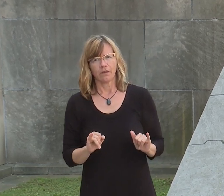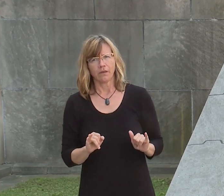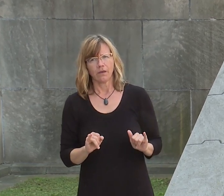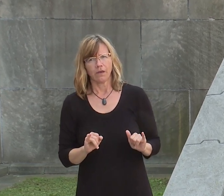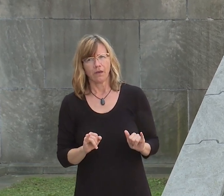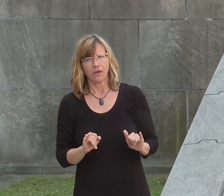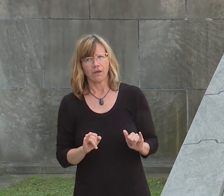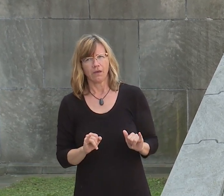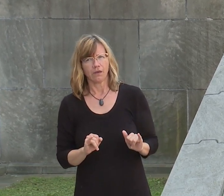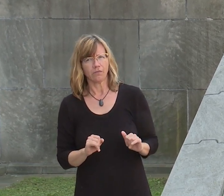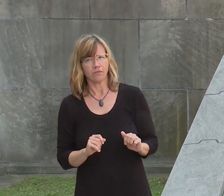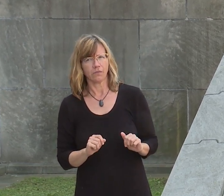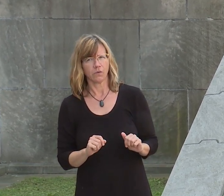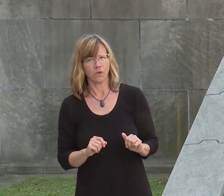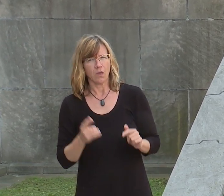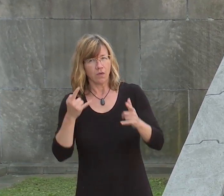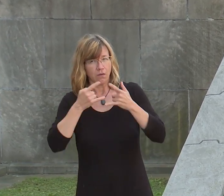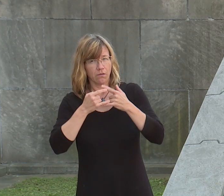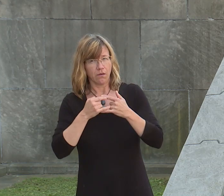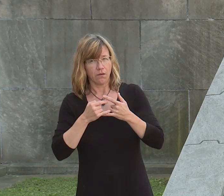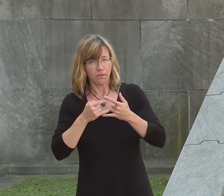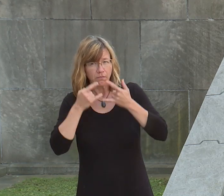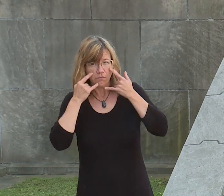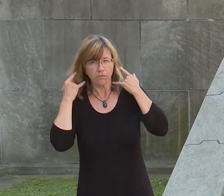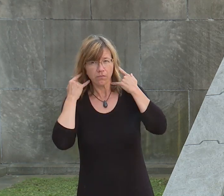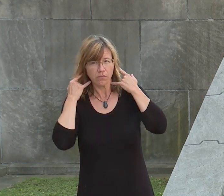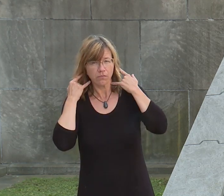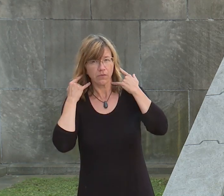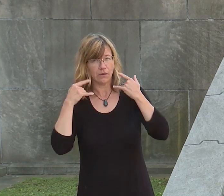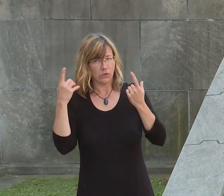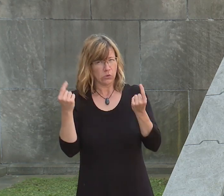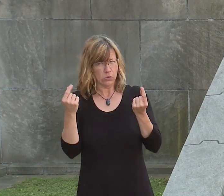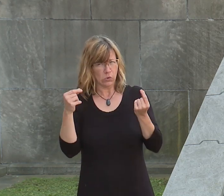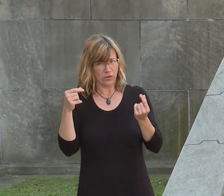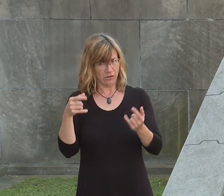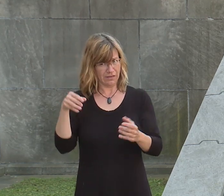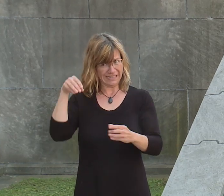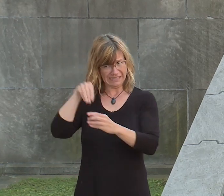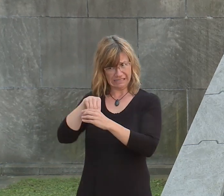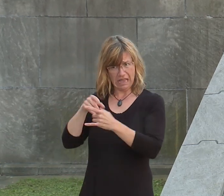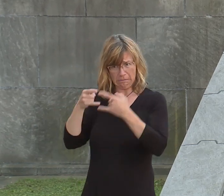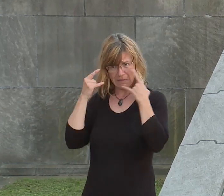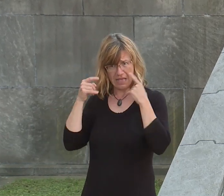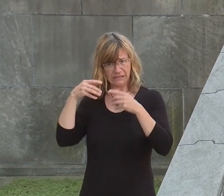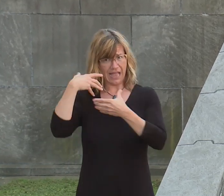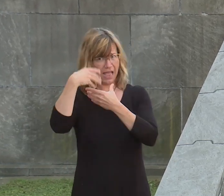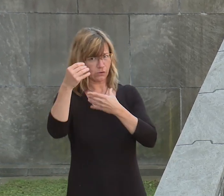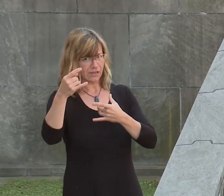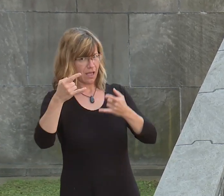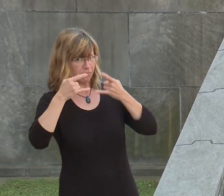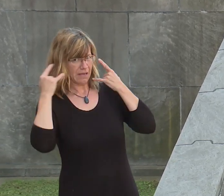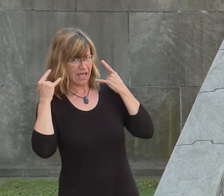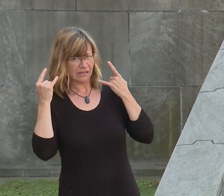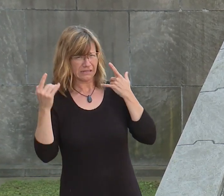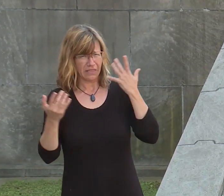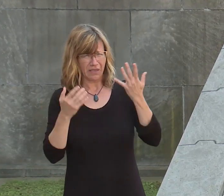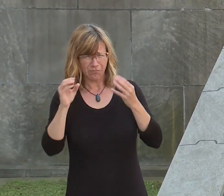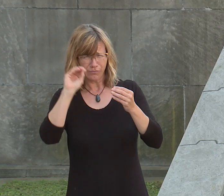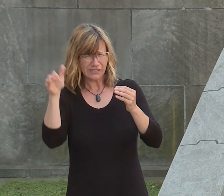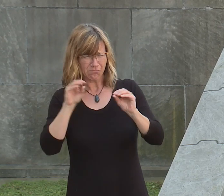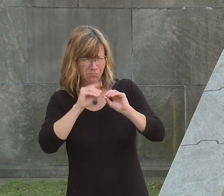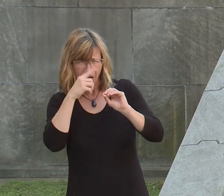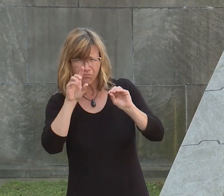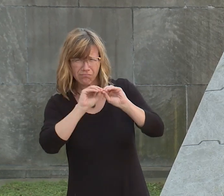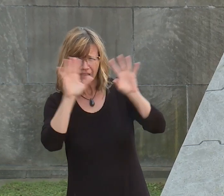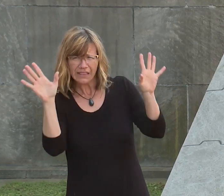in Baltimore City? Is it just outside where you don't have to wear a mask, inside, and then this percentage thing, where do we stand with that? Good question.